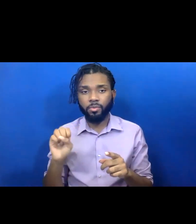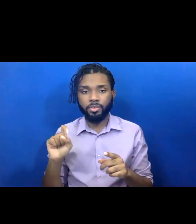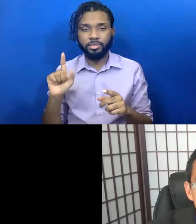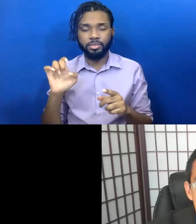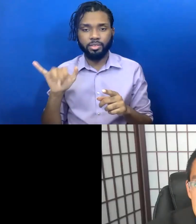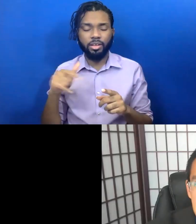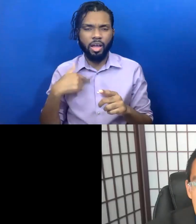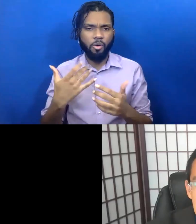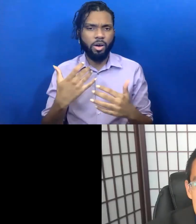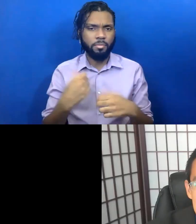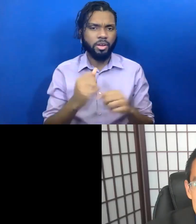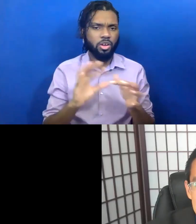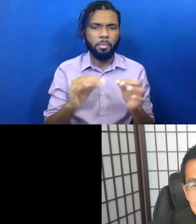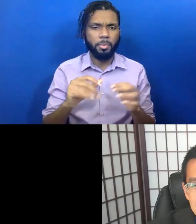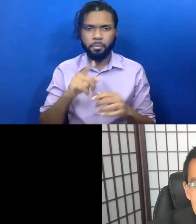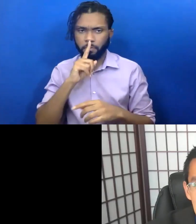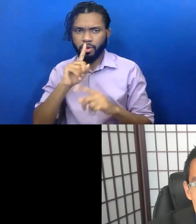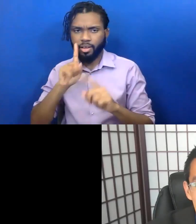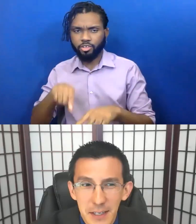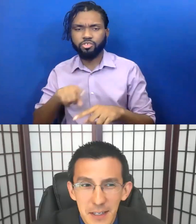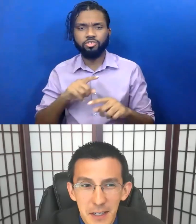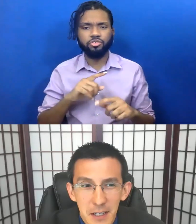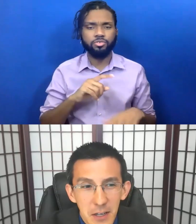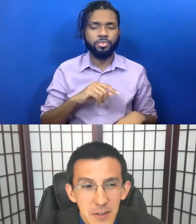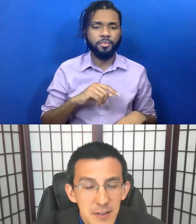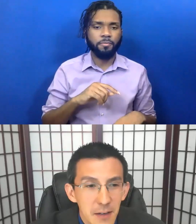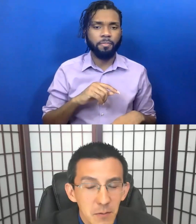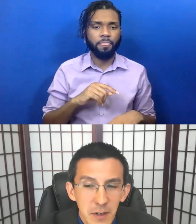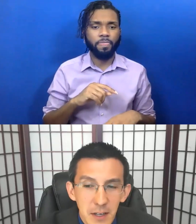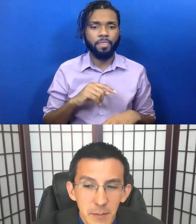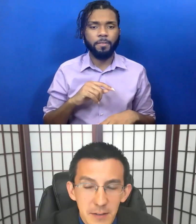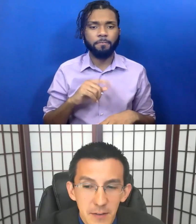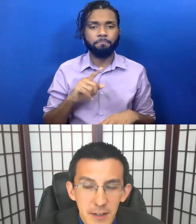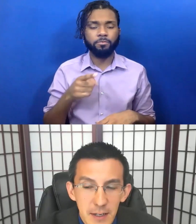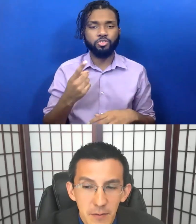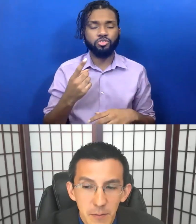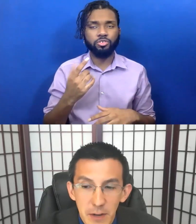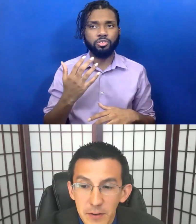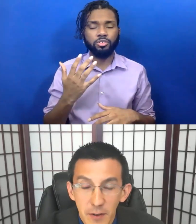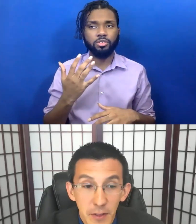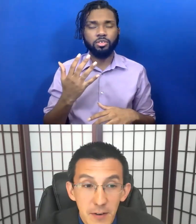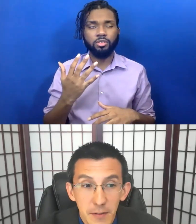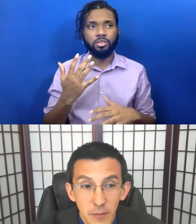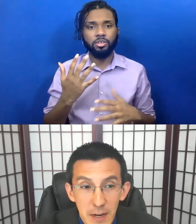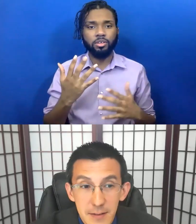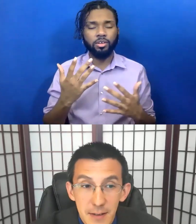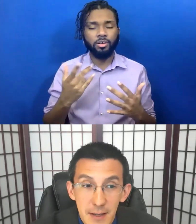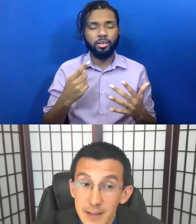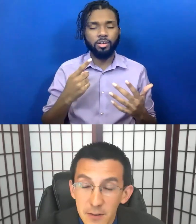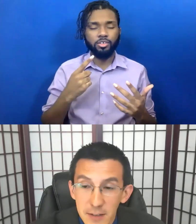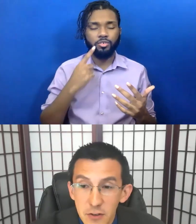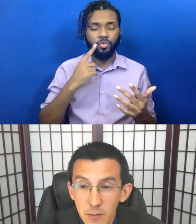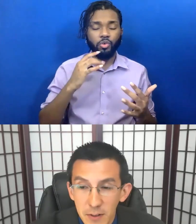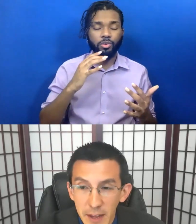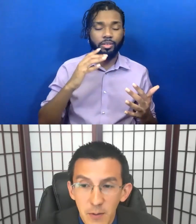really answering the question, it's more just making an additional comment. Just that we're talking about sort of the need for better sort of theories of race and